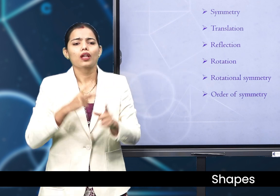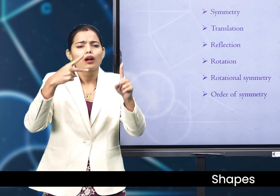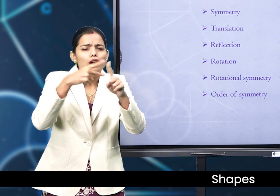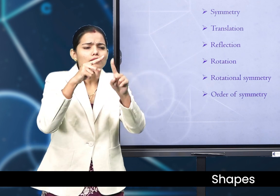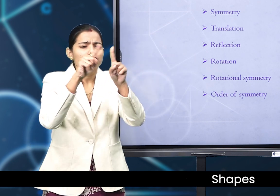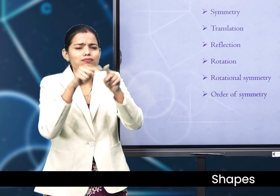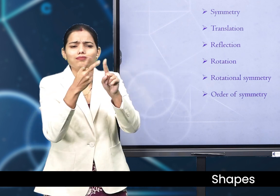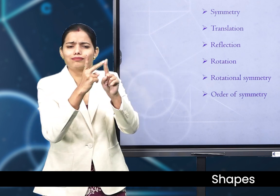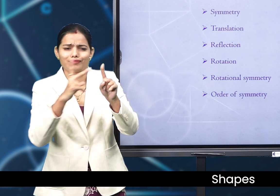shapes,